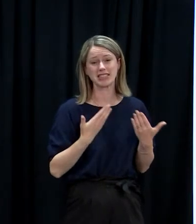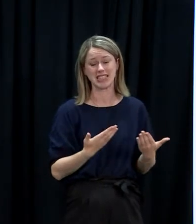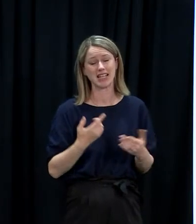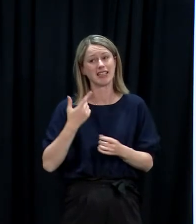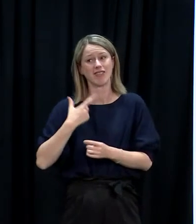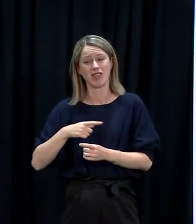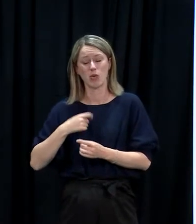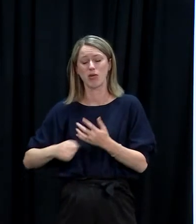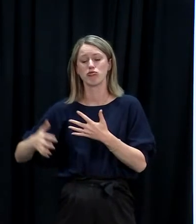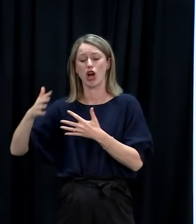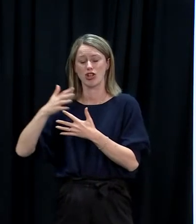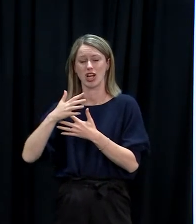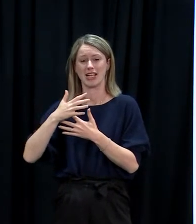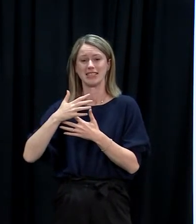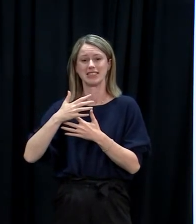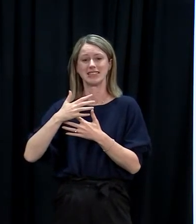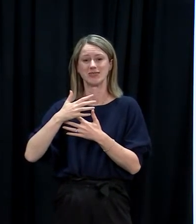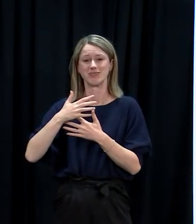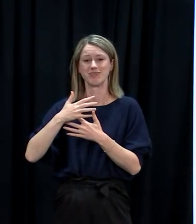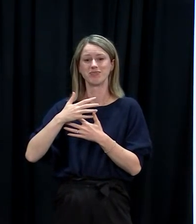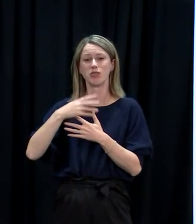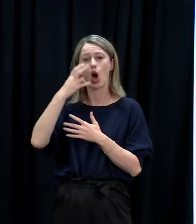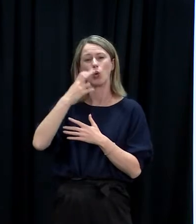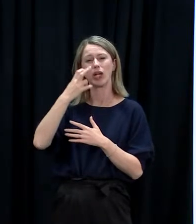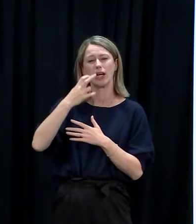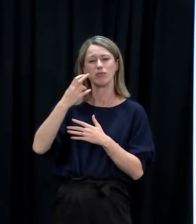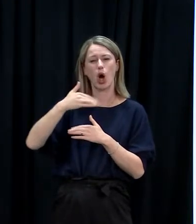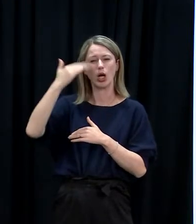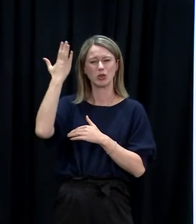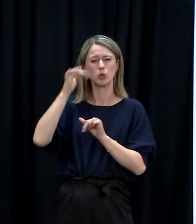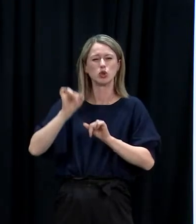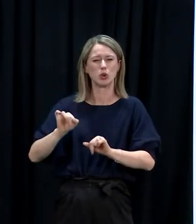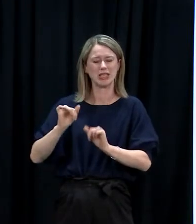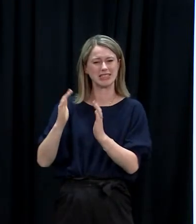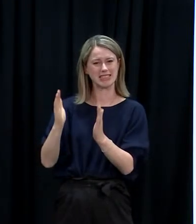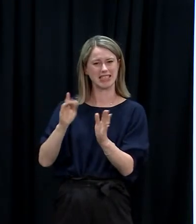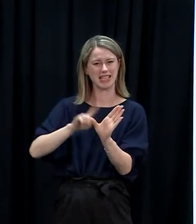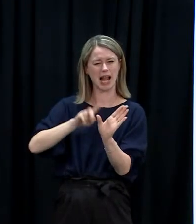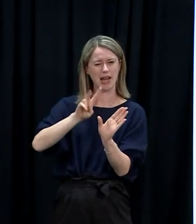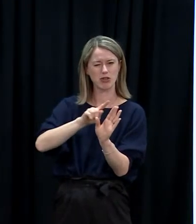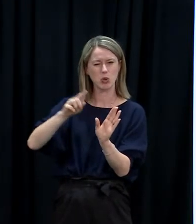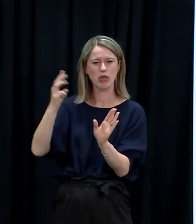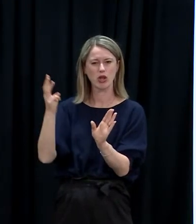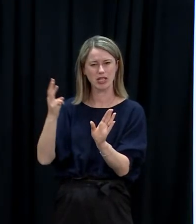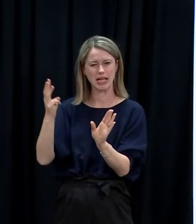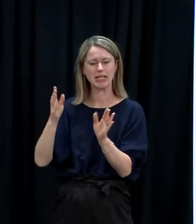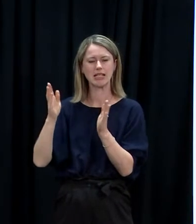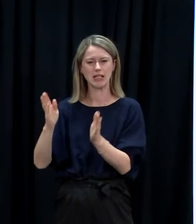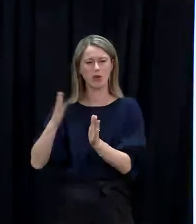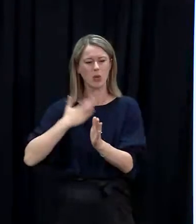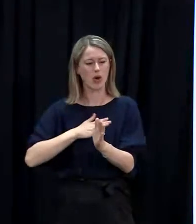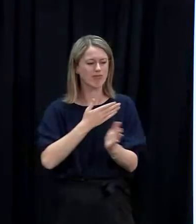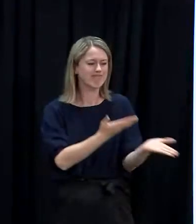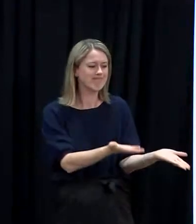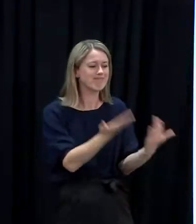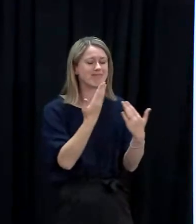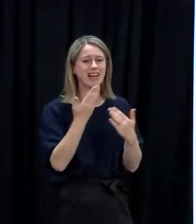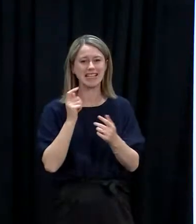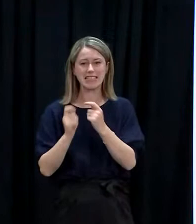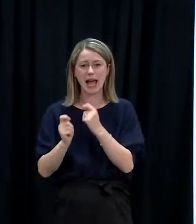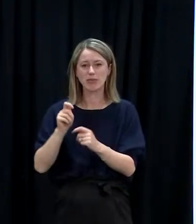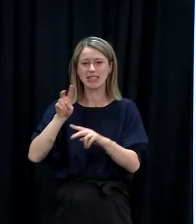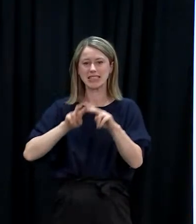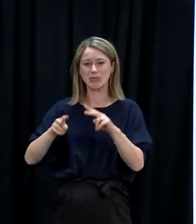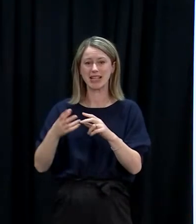is why we've prioritised senior secondary school students first above all else, because we want them to have the opportunity to do their exams, to get their